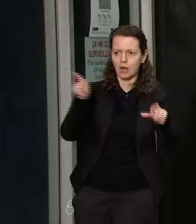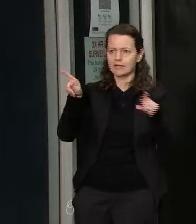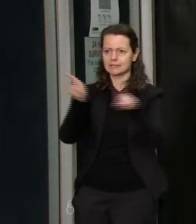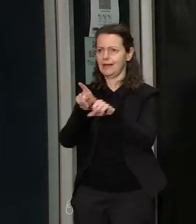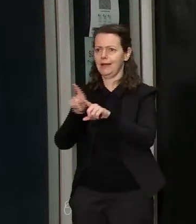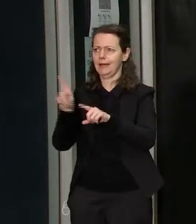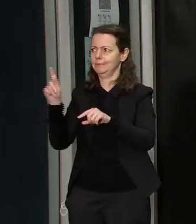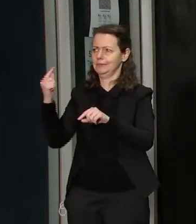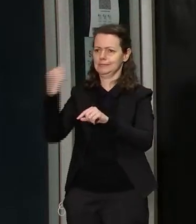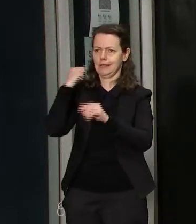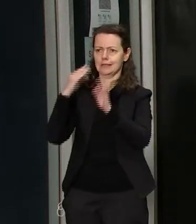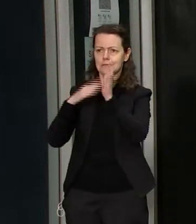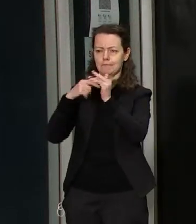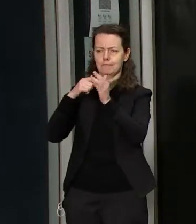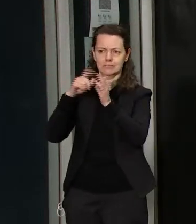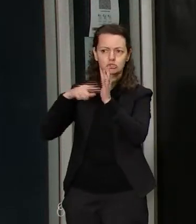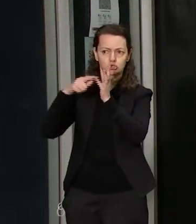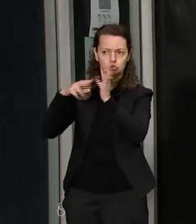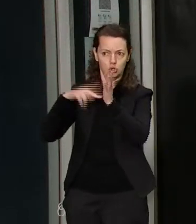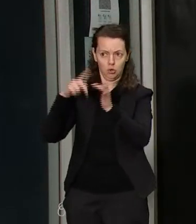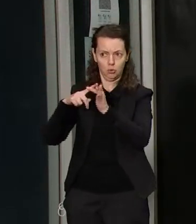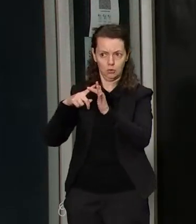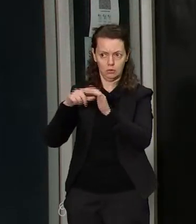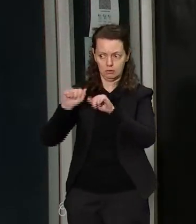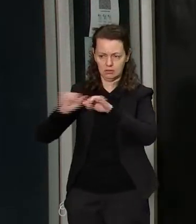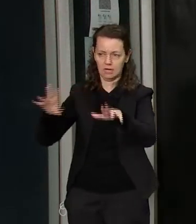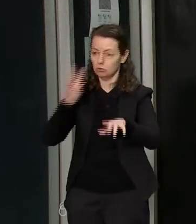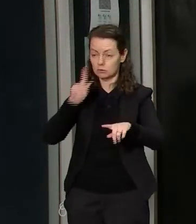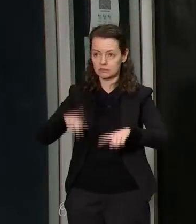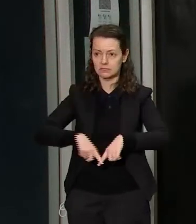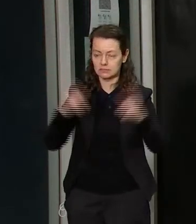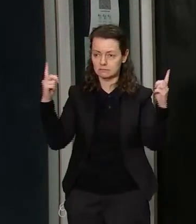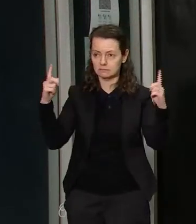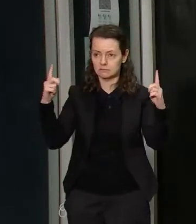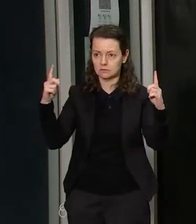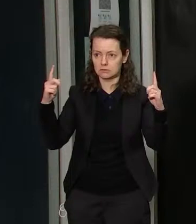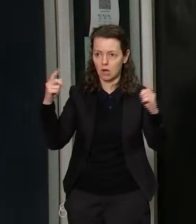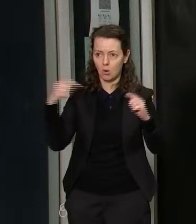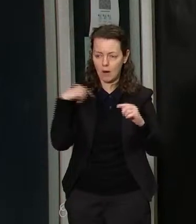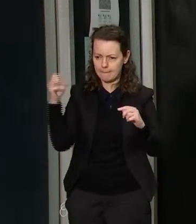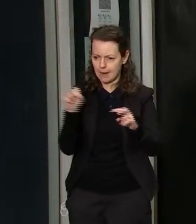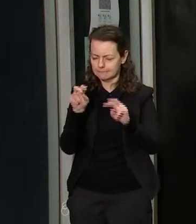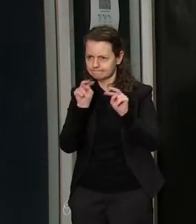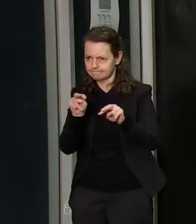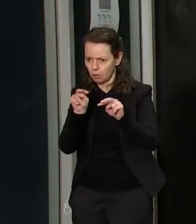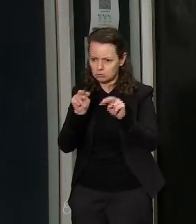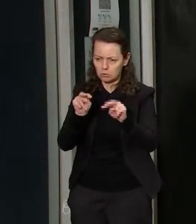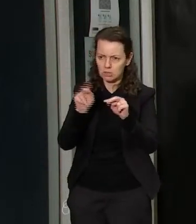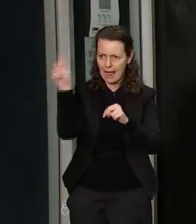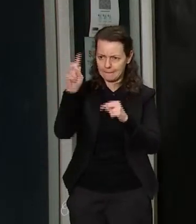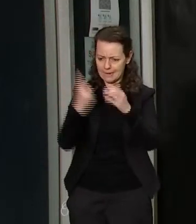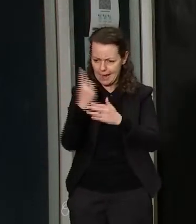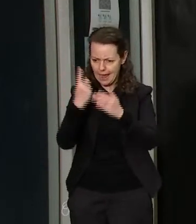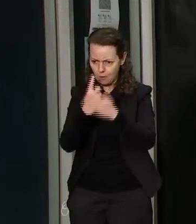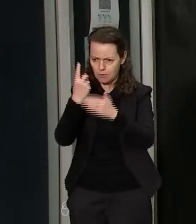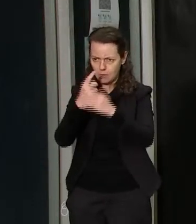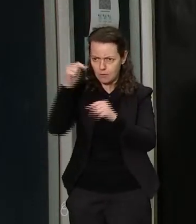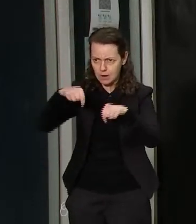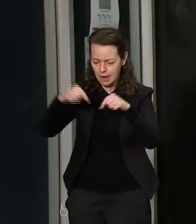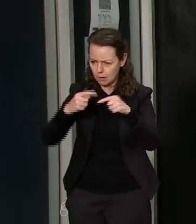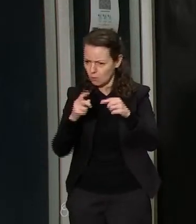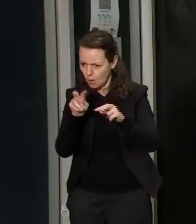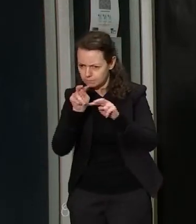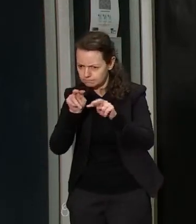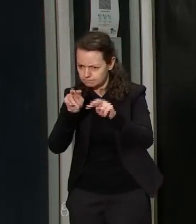criteria for the public health team, for the government on behalf of the people of Victoria, is to keep people safe, to make sure that